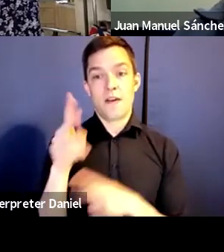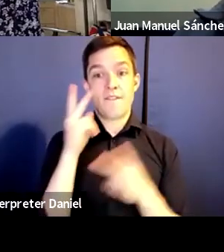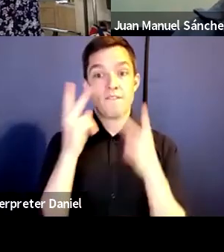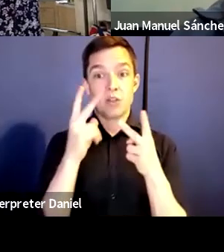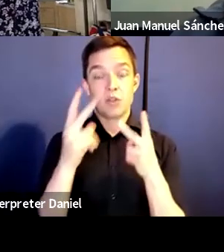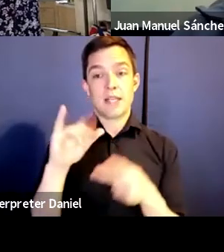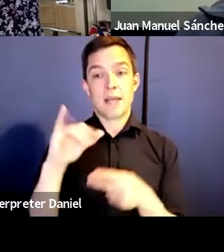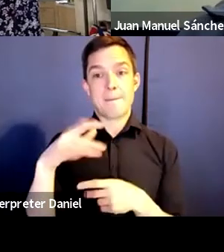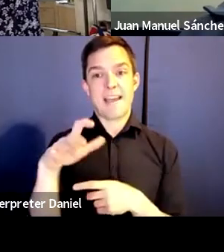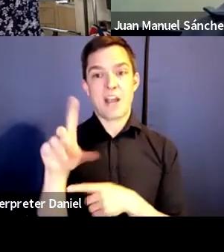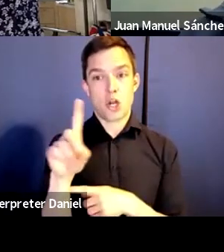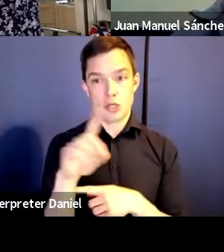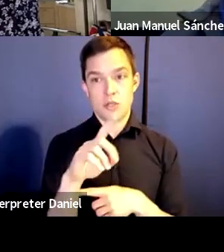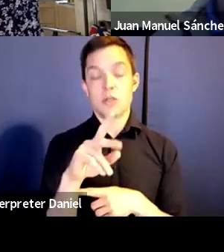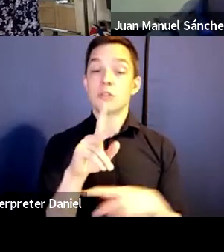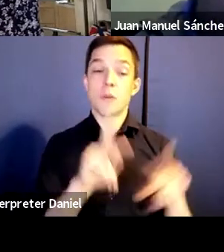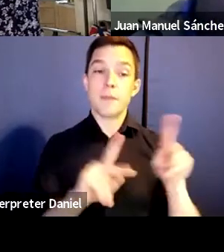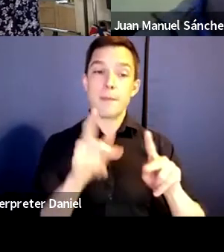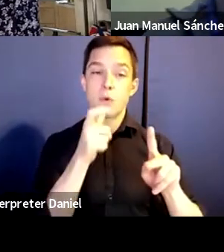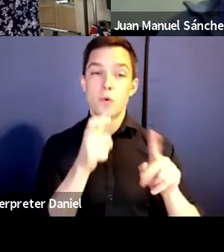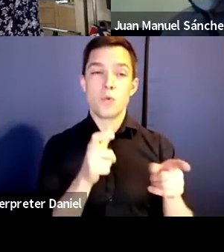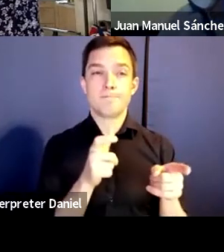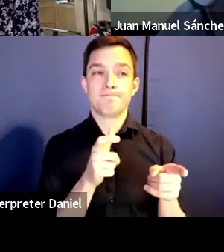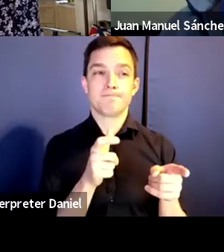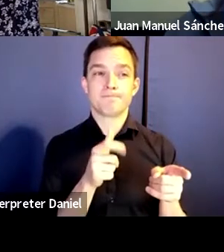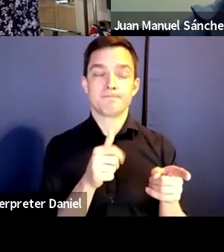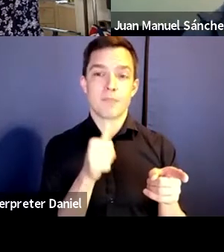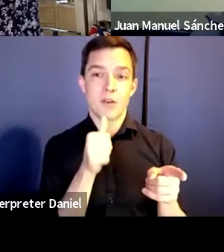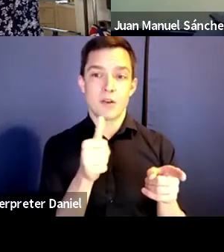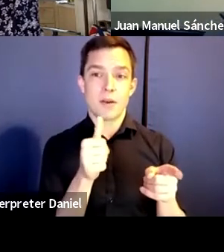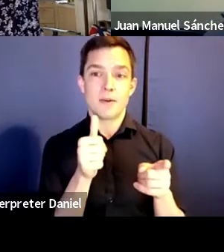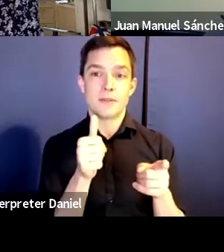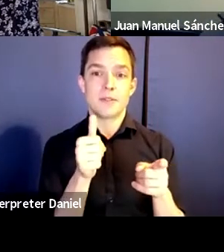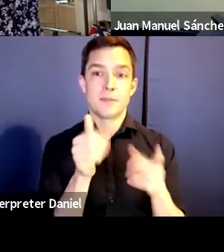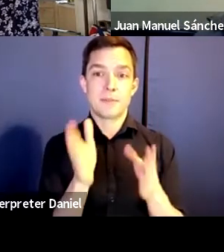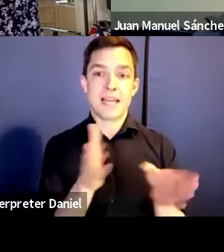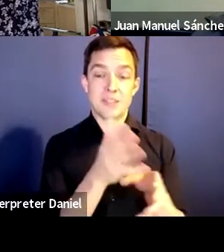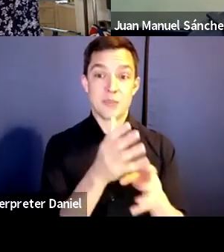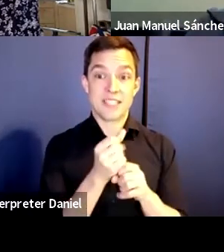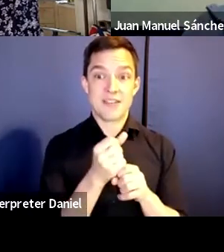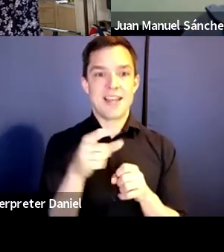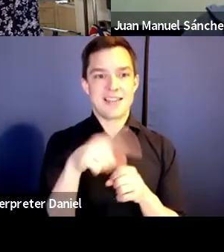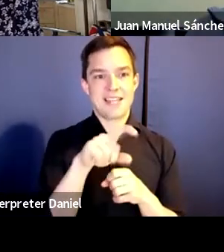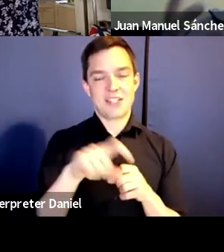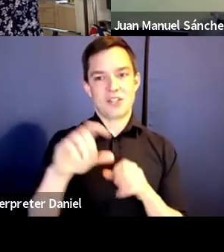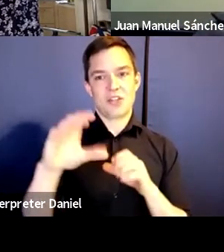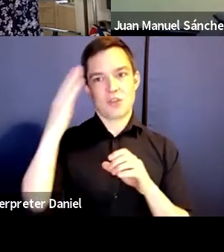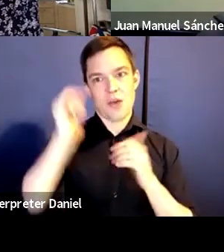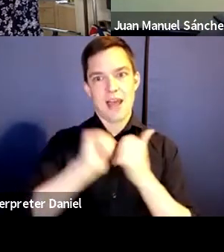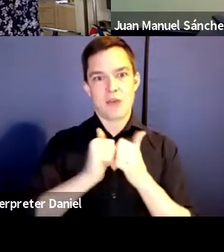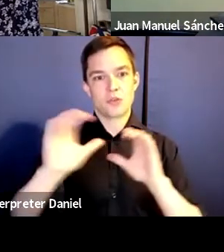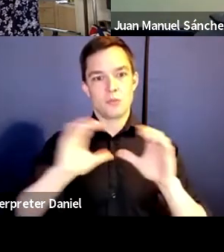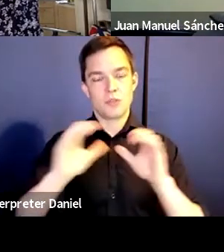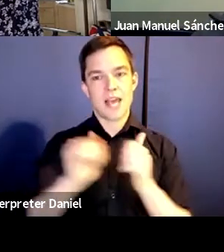impaired. So the people that were going to receive them, they need to understand how to communicate, how to say hello.